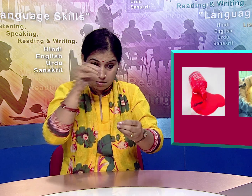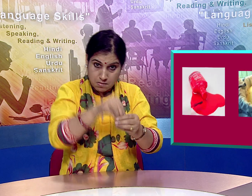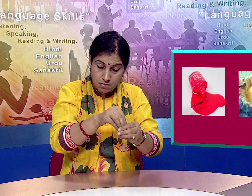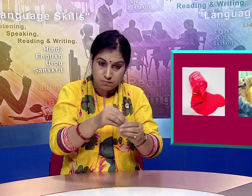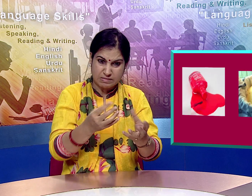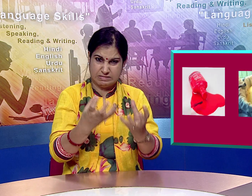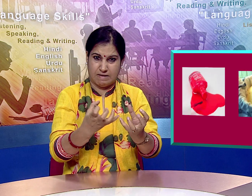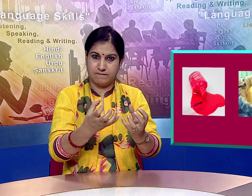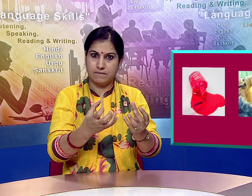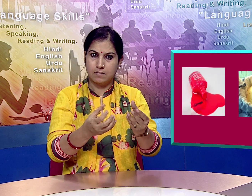very stiff